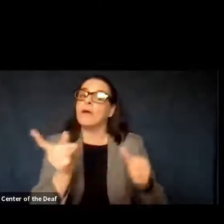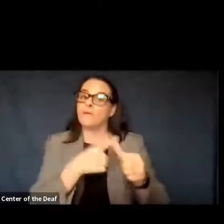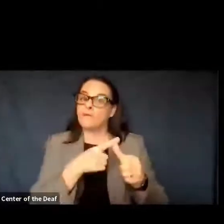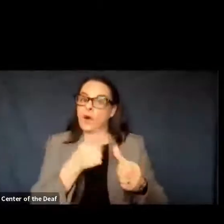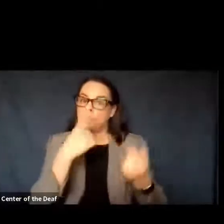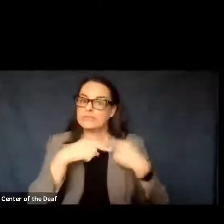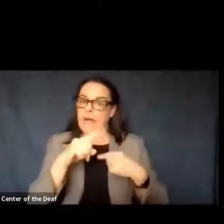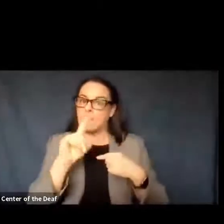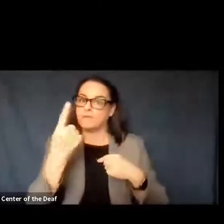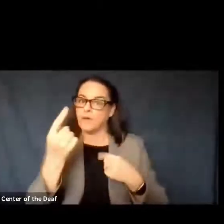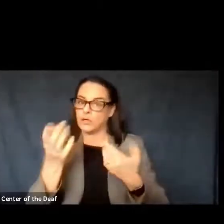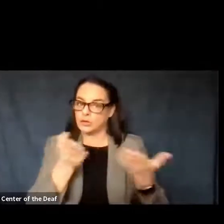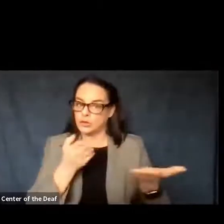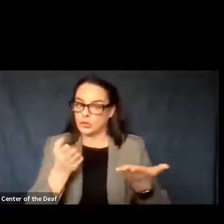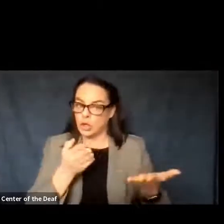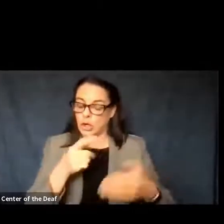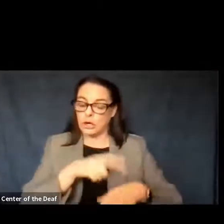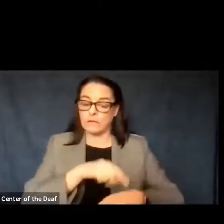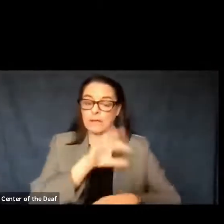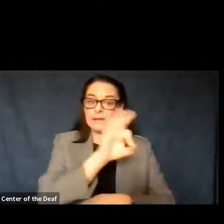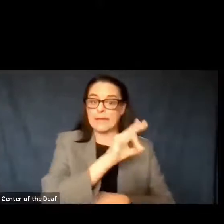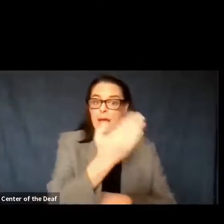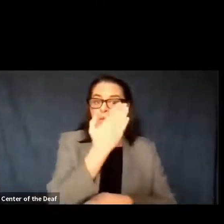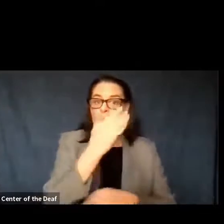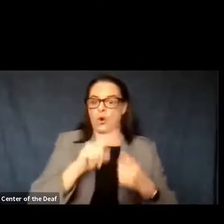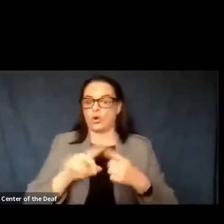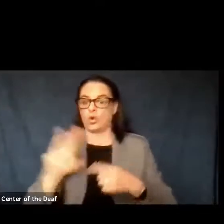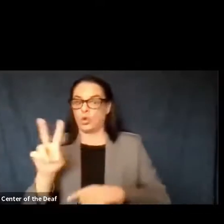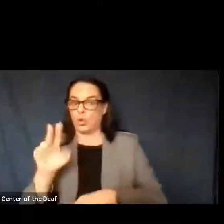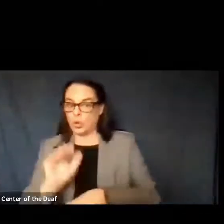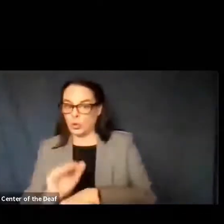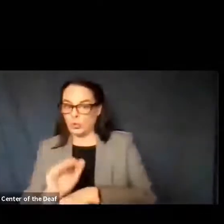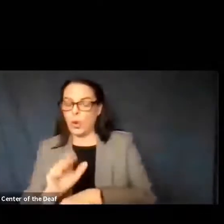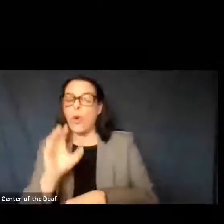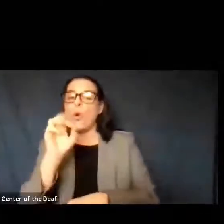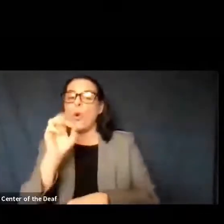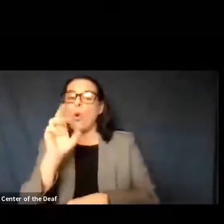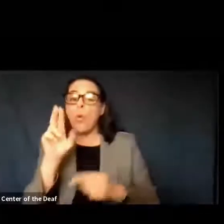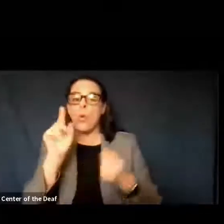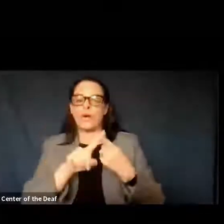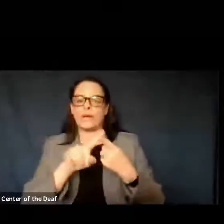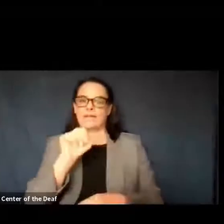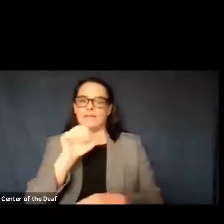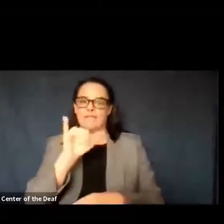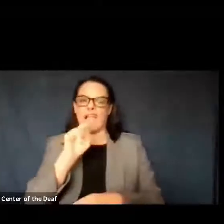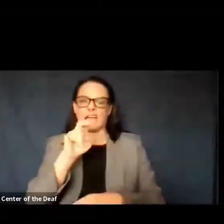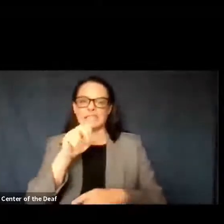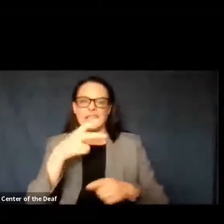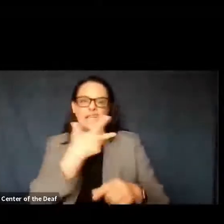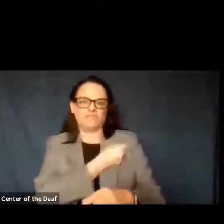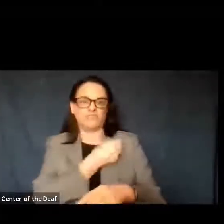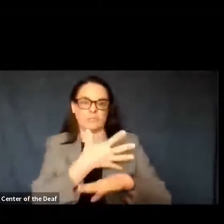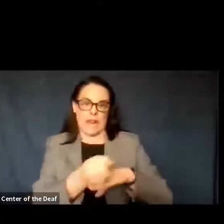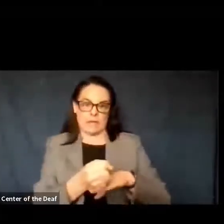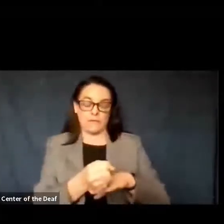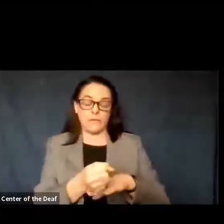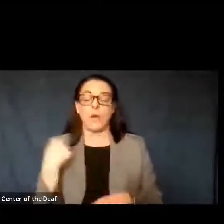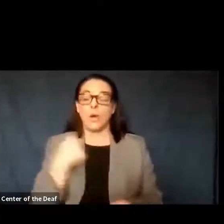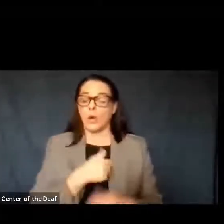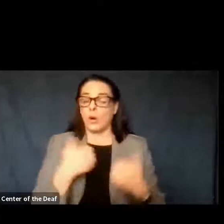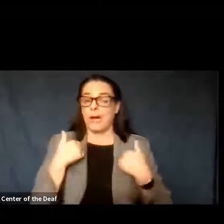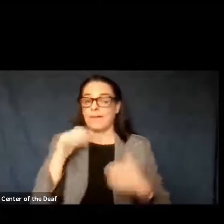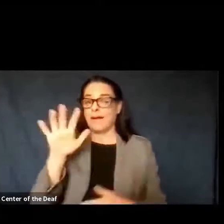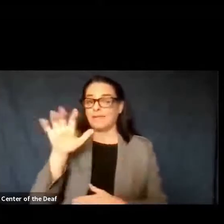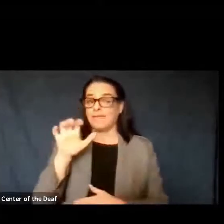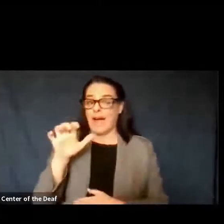p.m. or while vaccines last. We have allocated 500 doses of vaccine for Saturday, which is as much as we